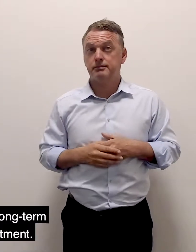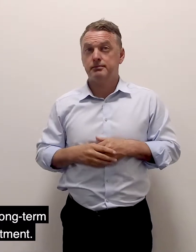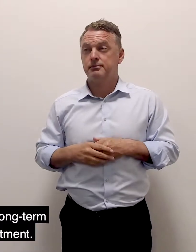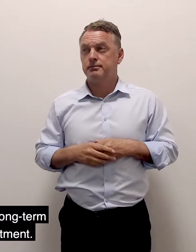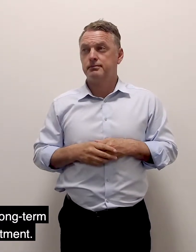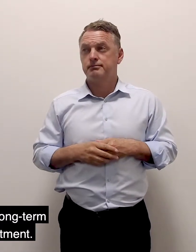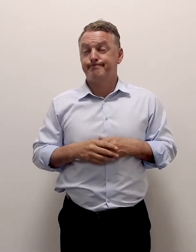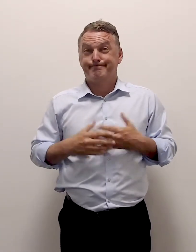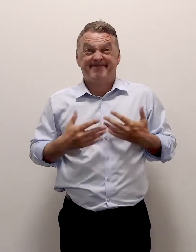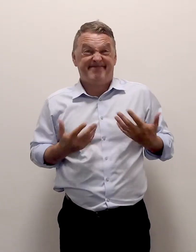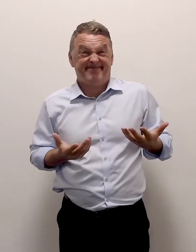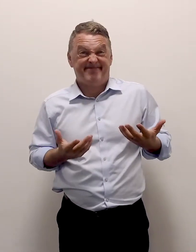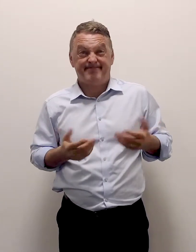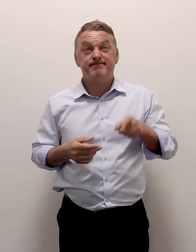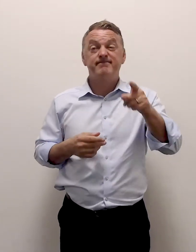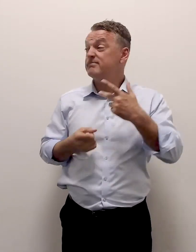good investment.